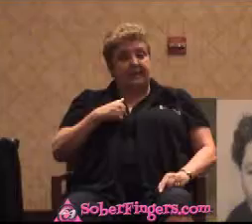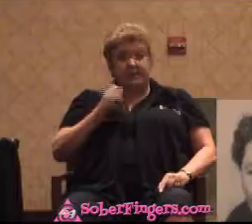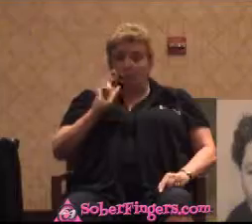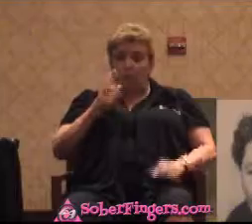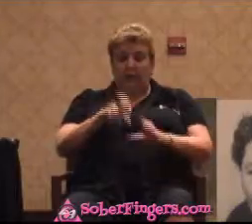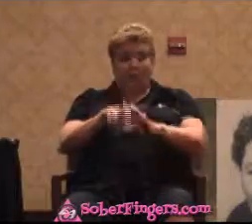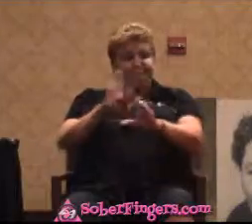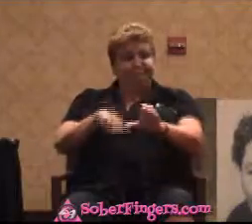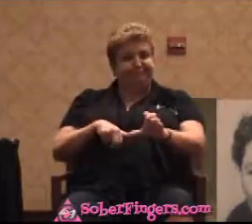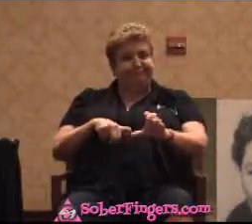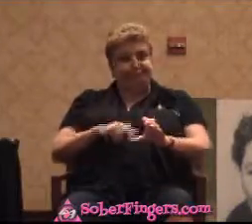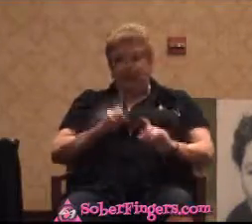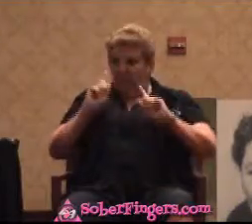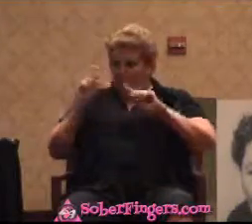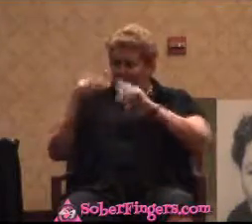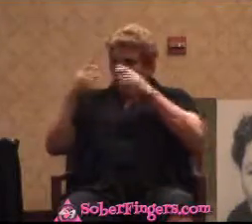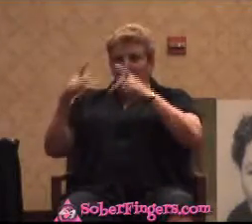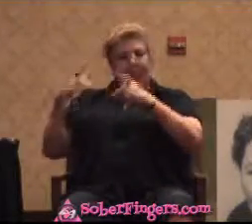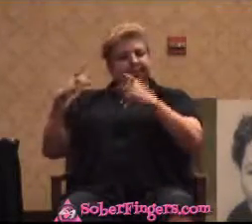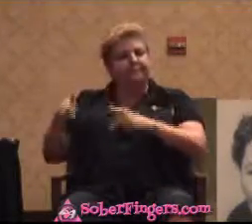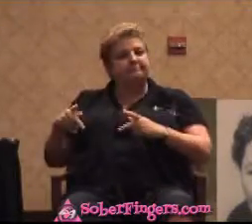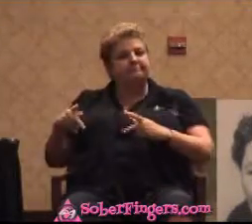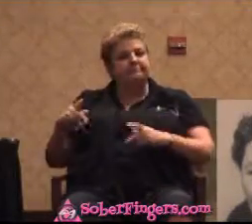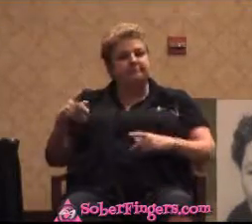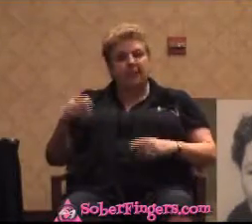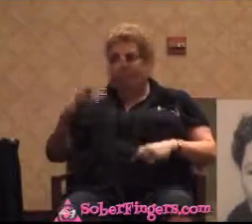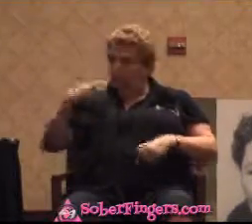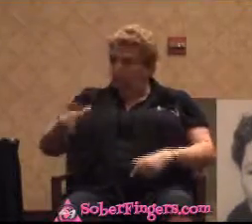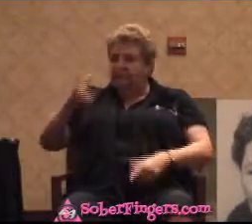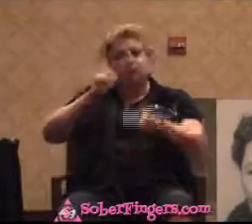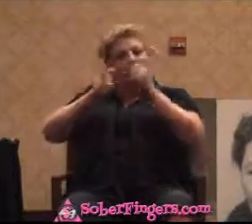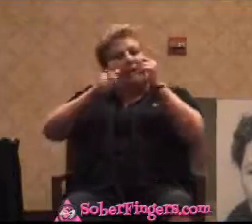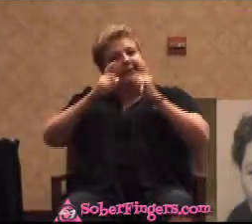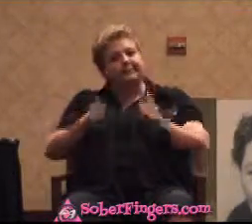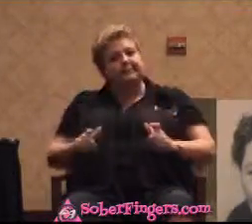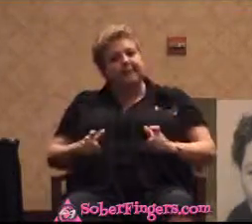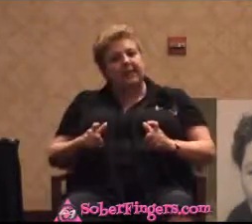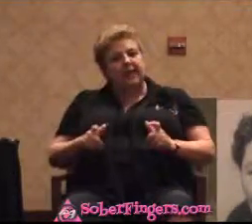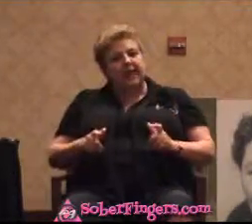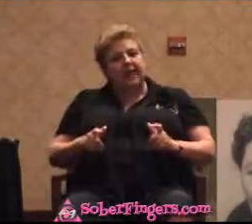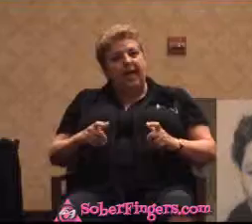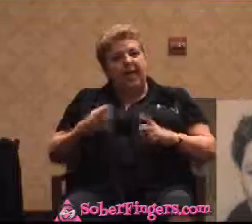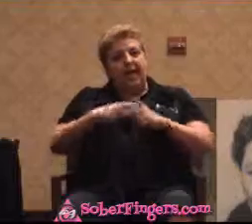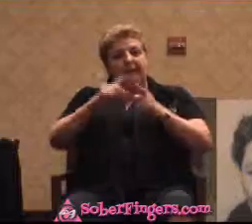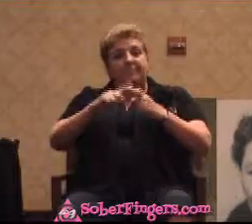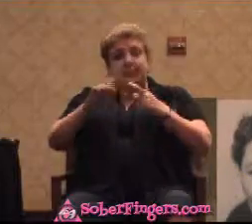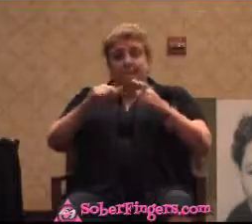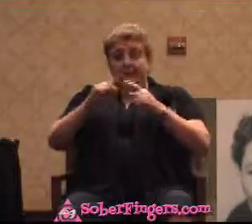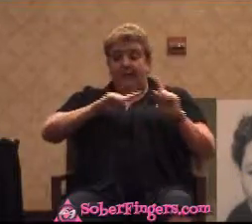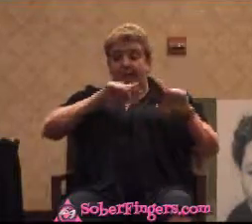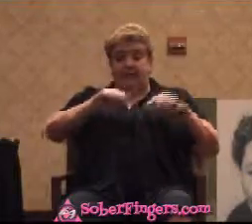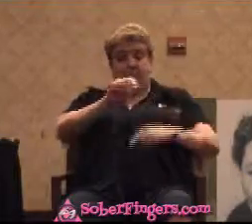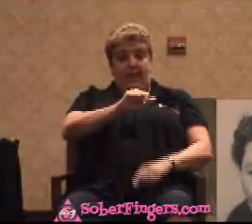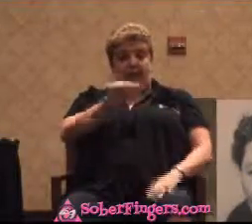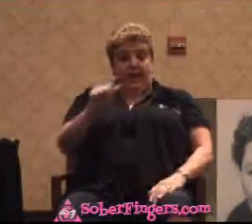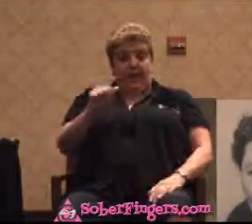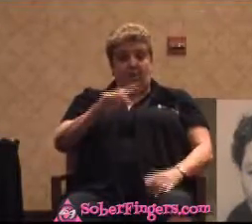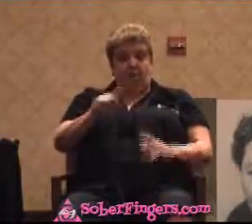school, and I went and I partied. I went and I drank. So by the time I reached Alcoholics Anonymous, by the time I came to AA, I couldn't